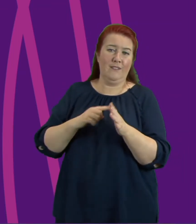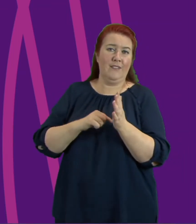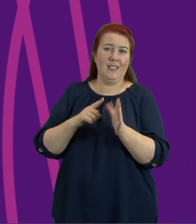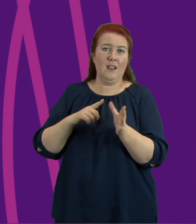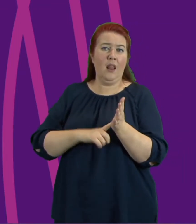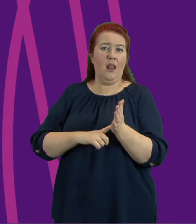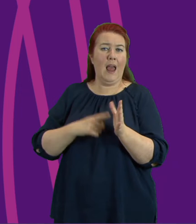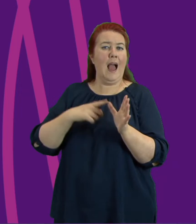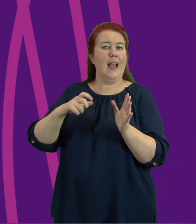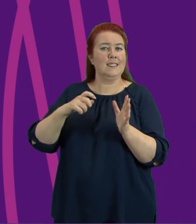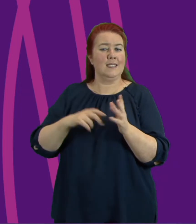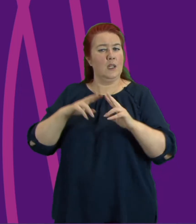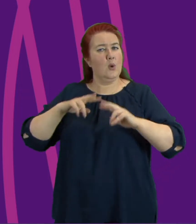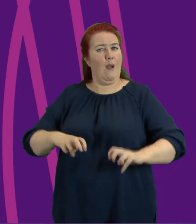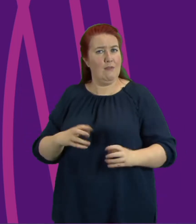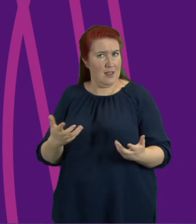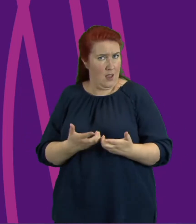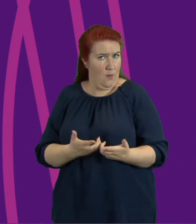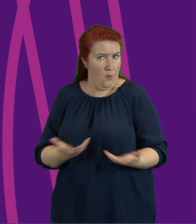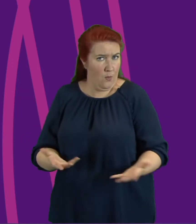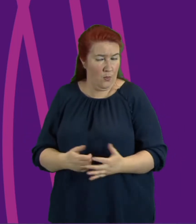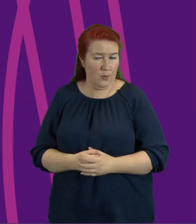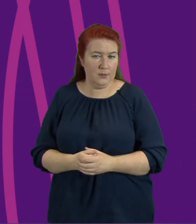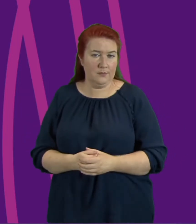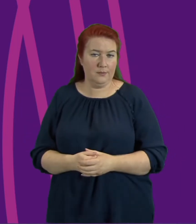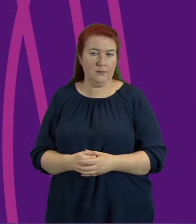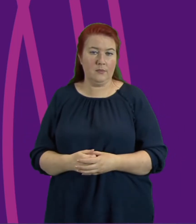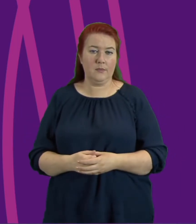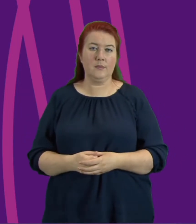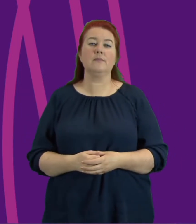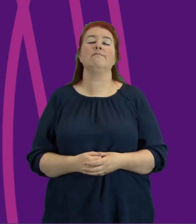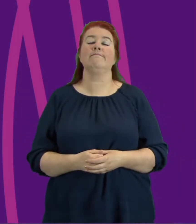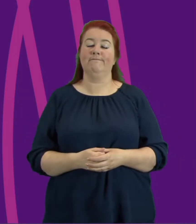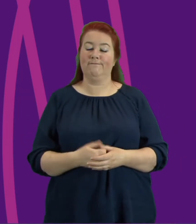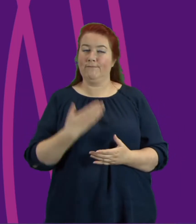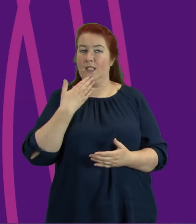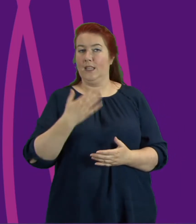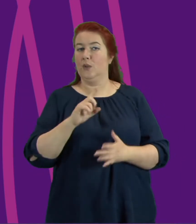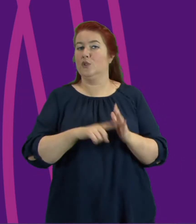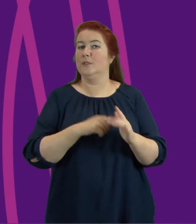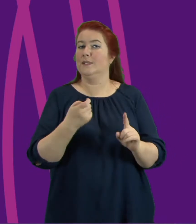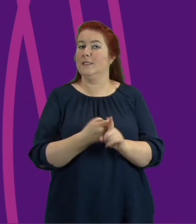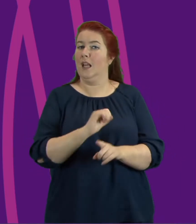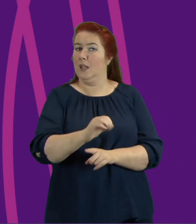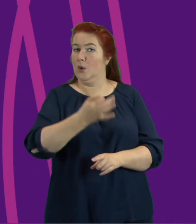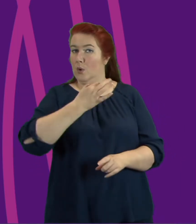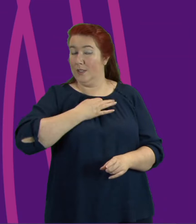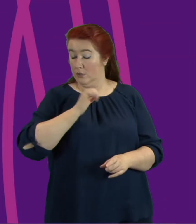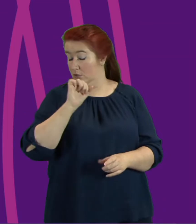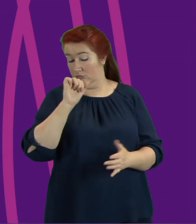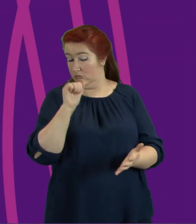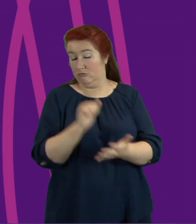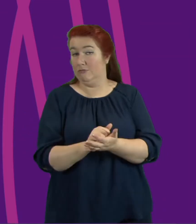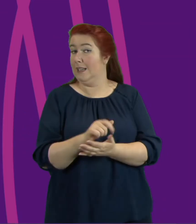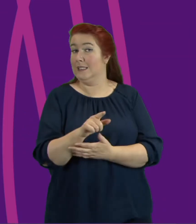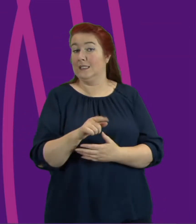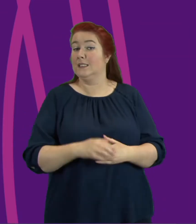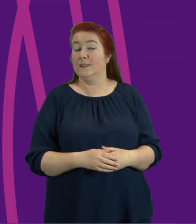inquiry. The Lord Advocate. I'm grateful to James Kelly for that question, and he's absolutely right in